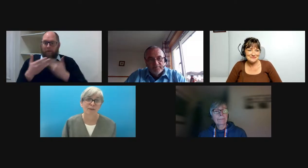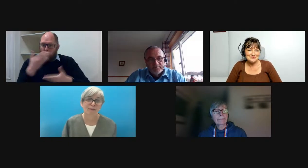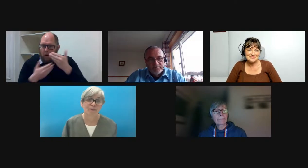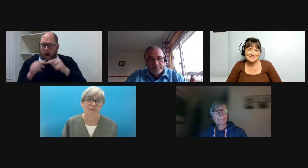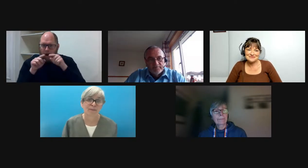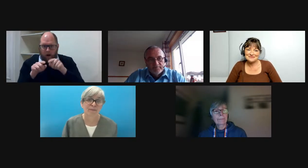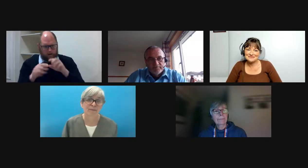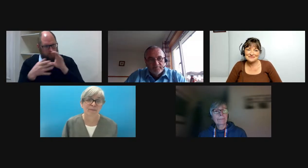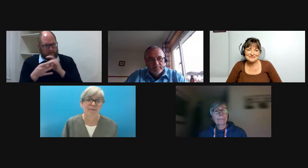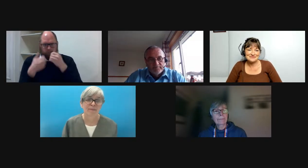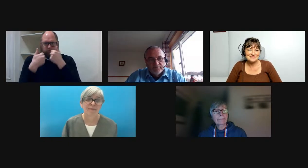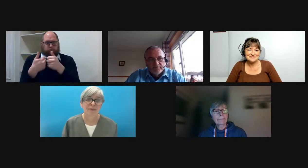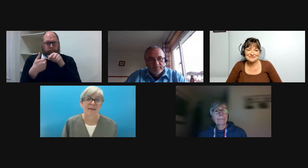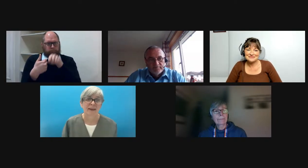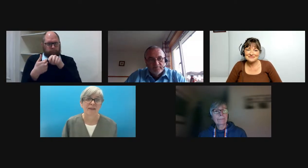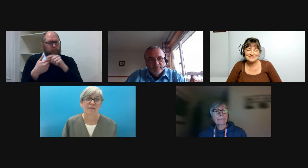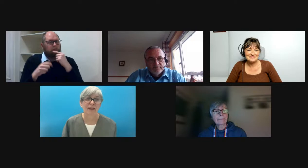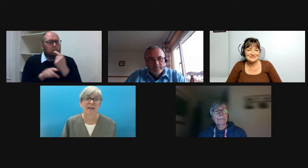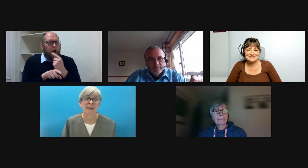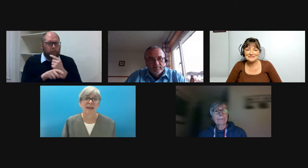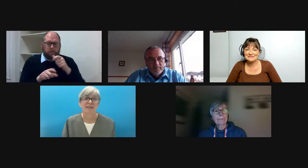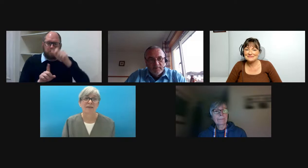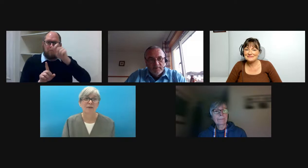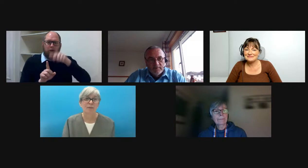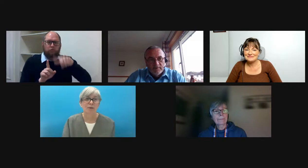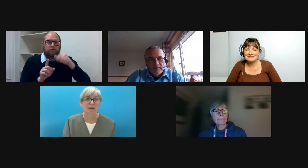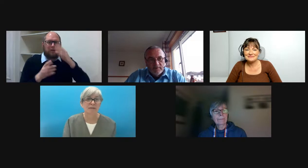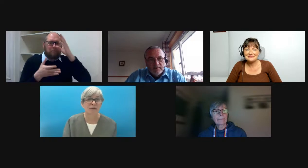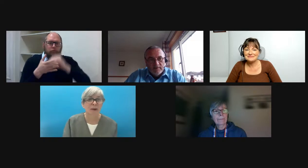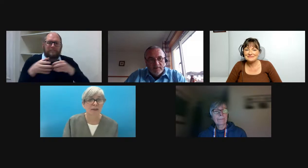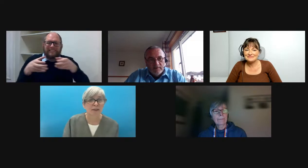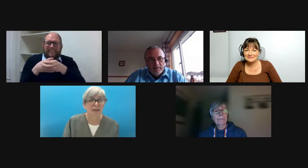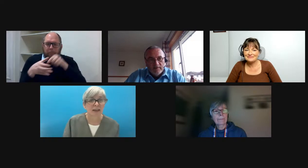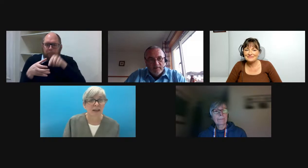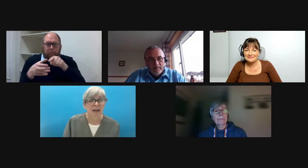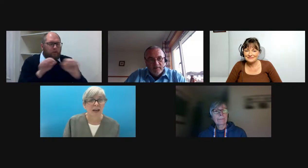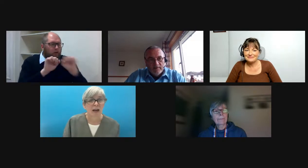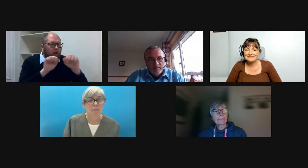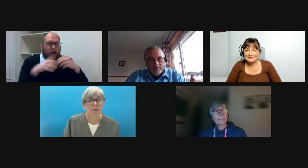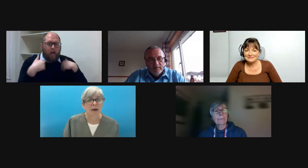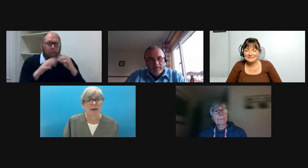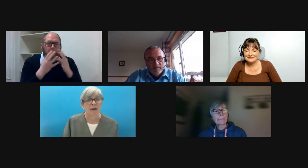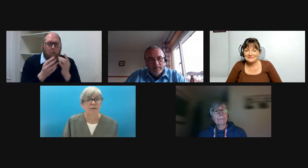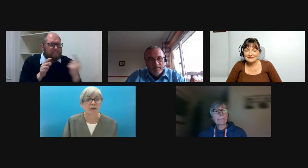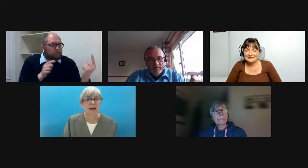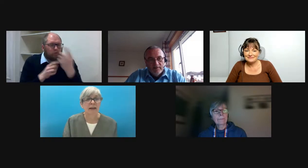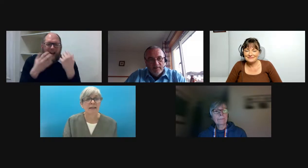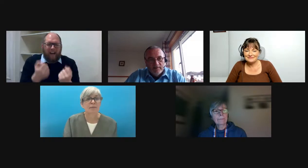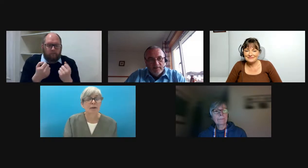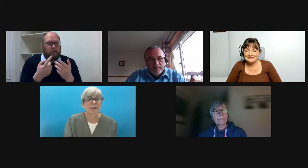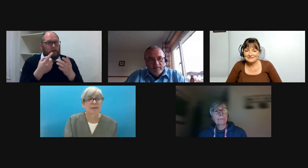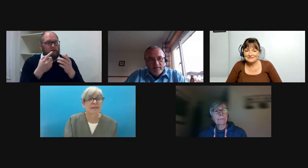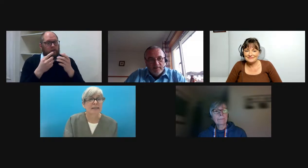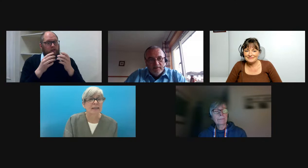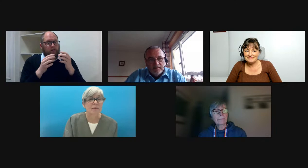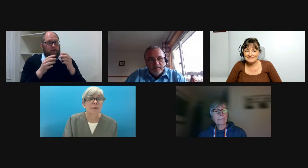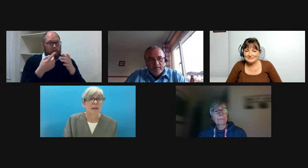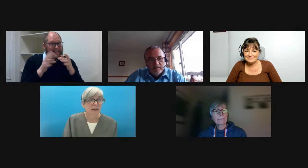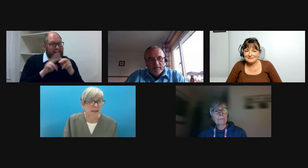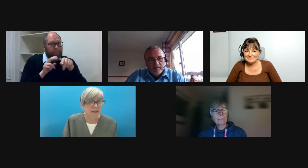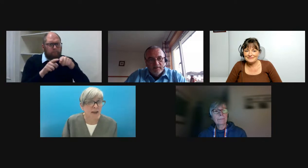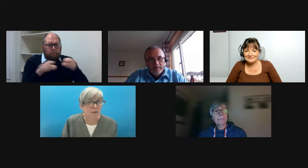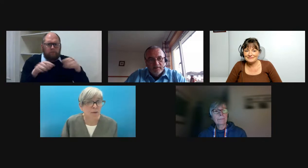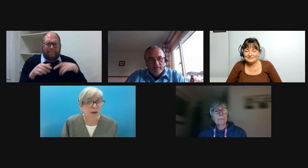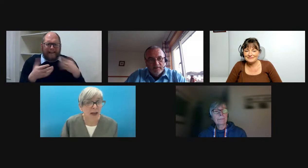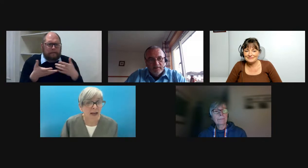Thank you. Thank you for that. That's very important information. The experienced team